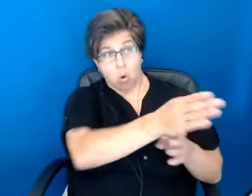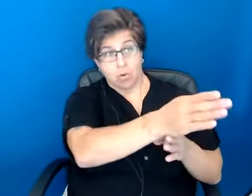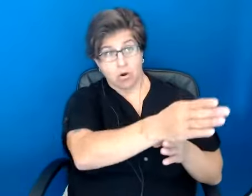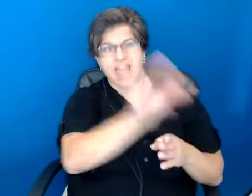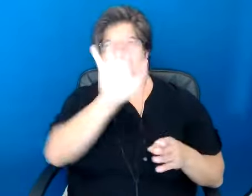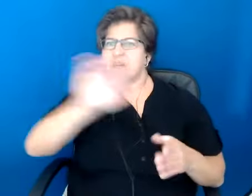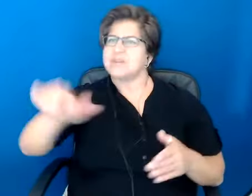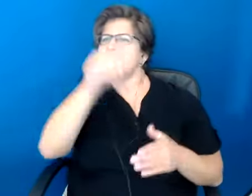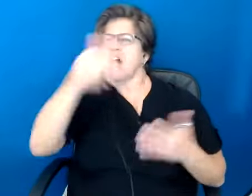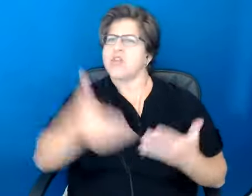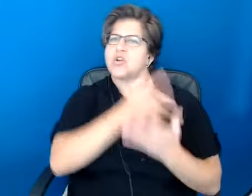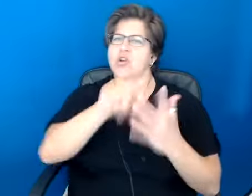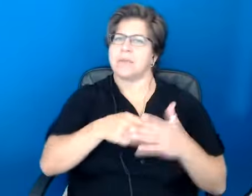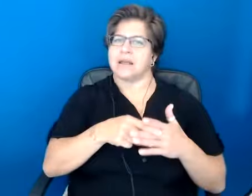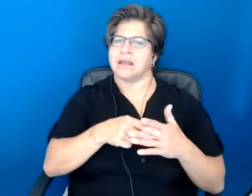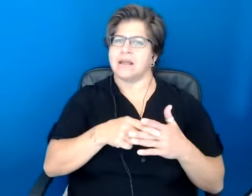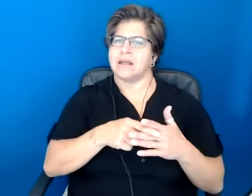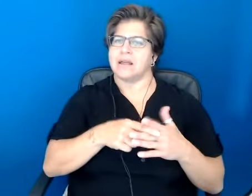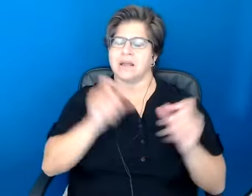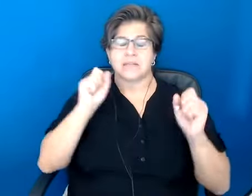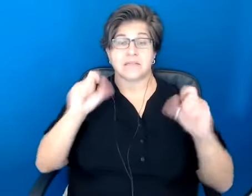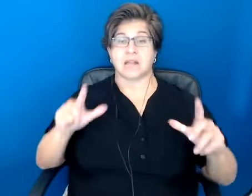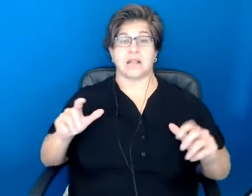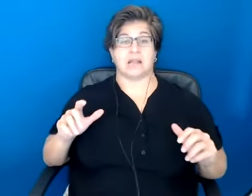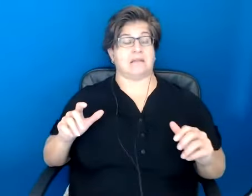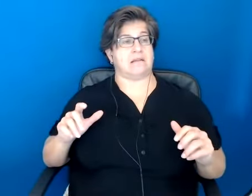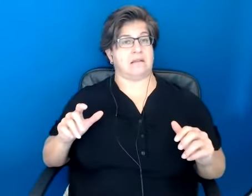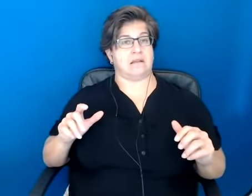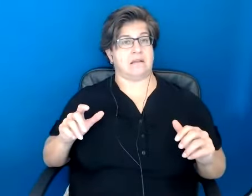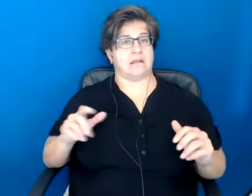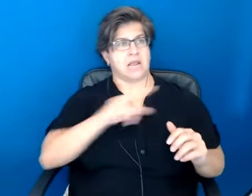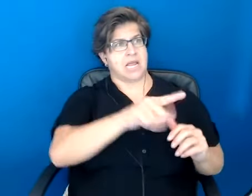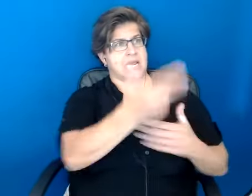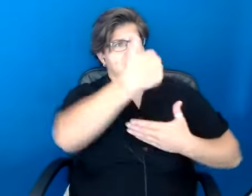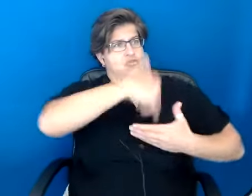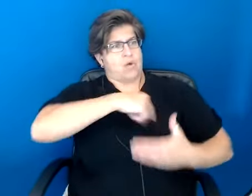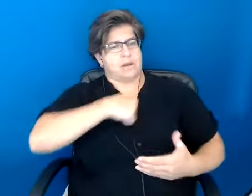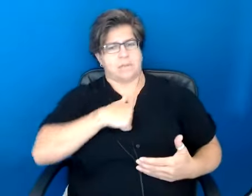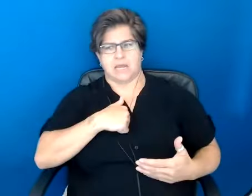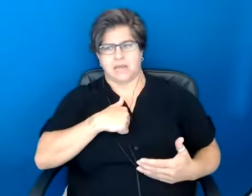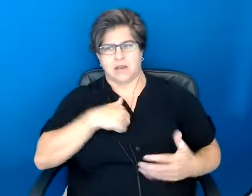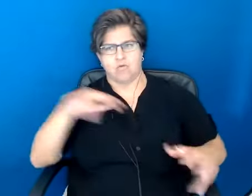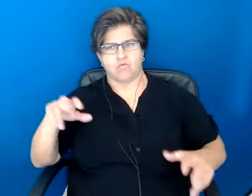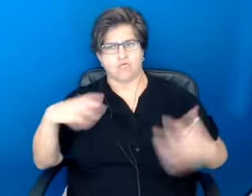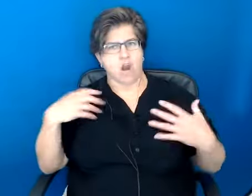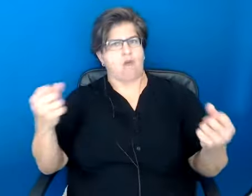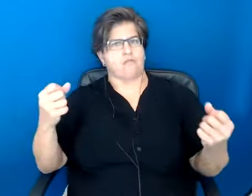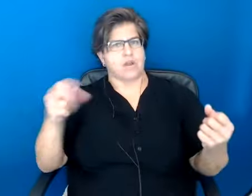that. But you know what happened to me was when he gets sober, that was another new beginning. Because all of a